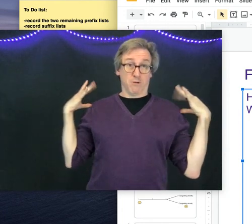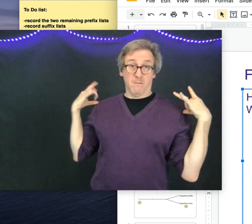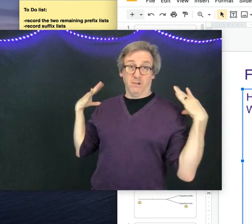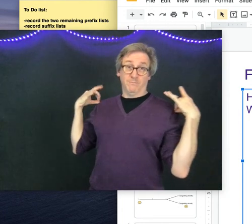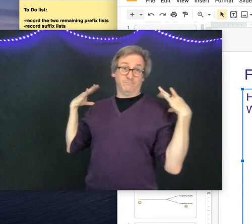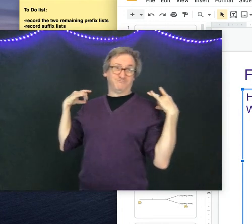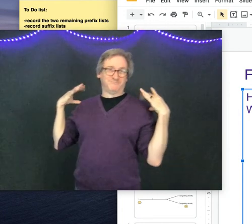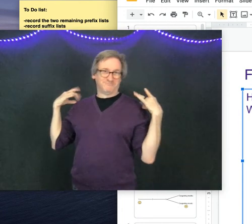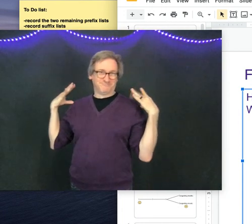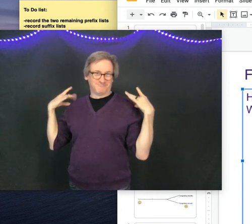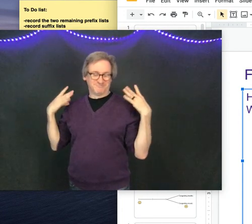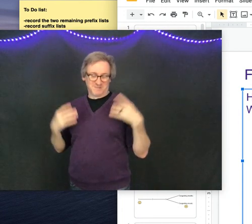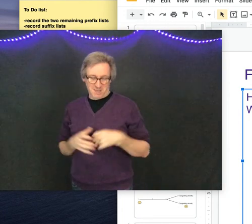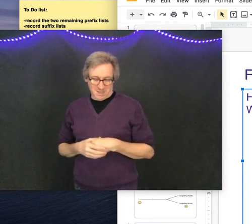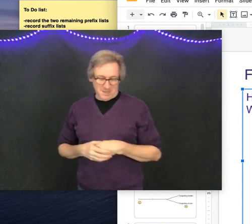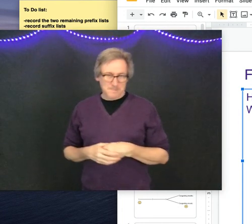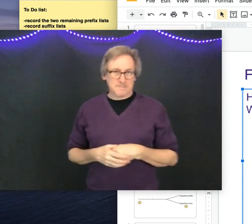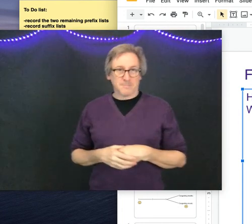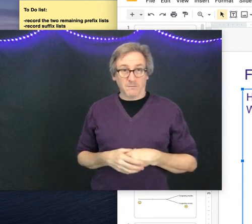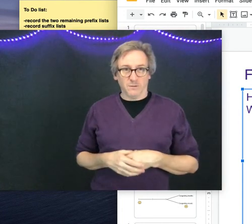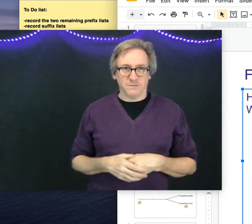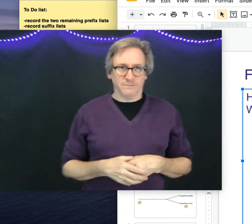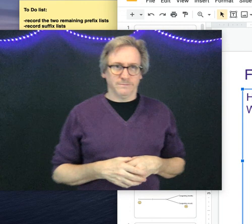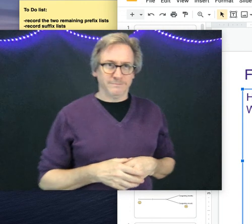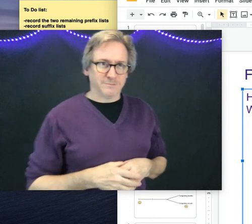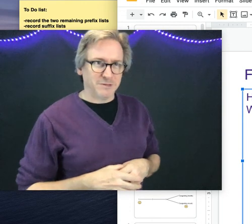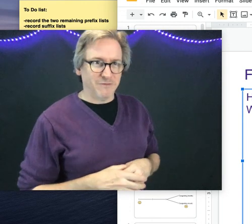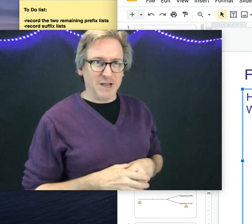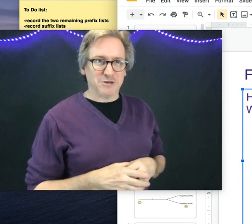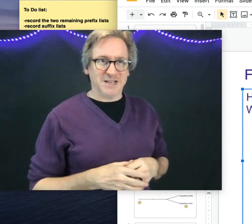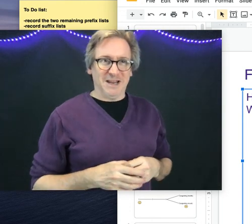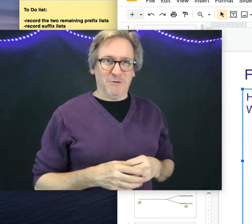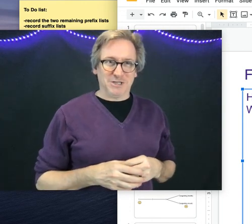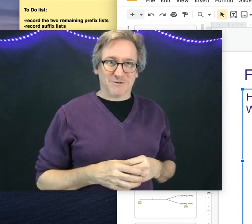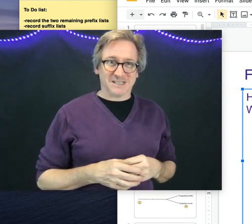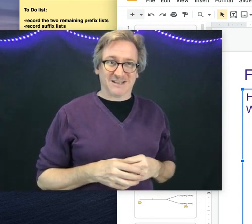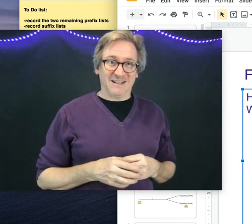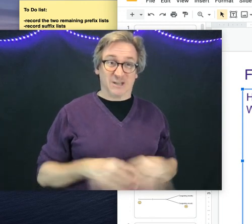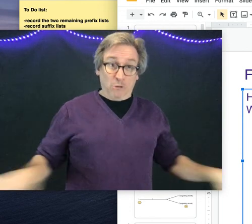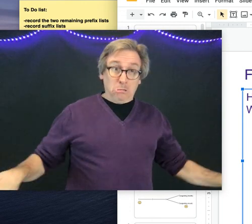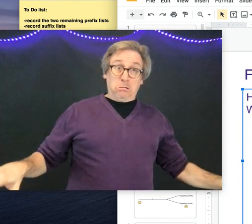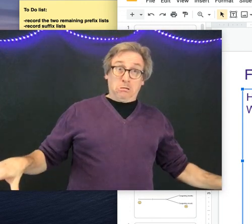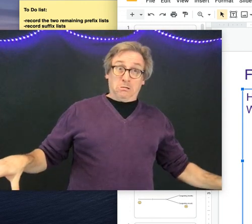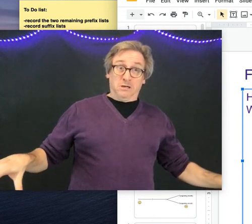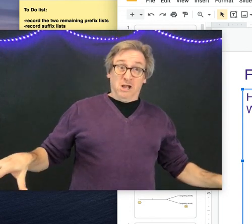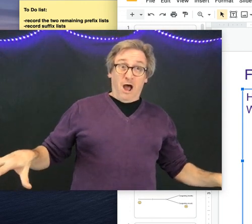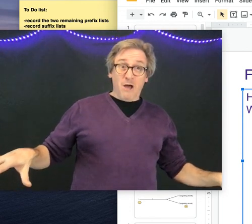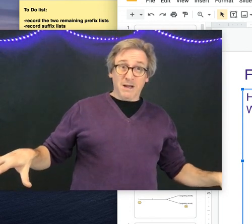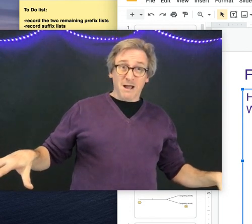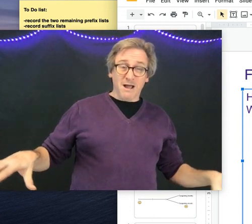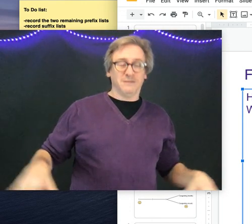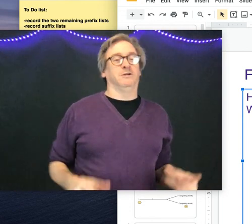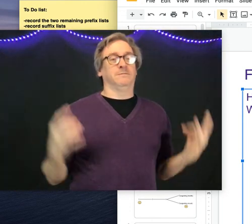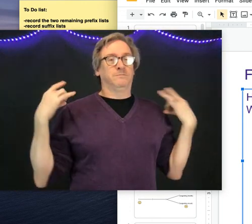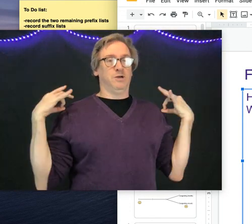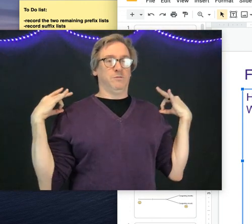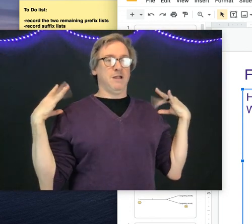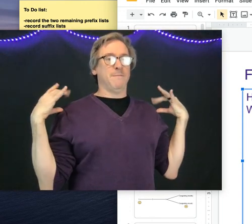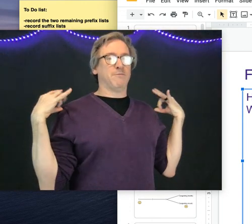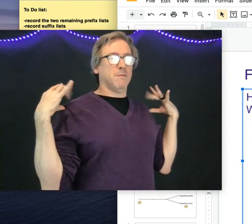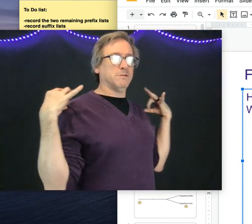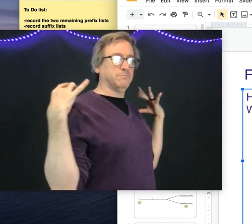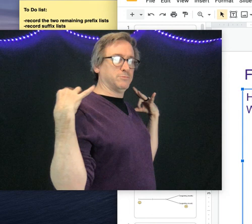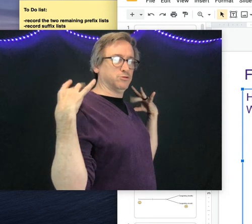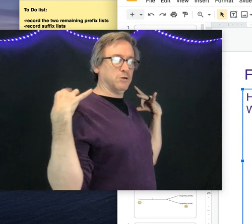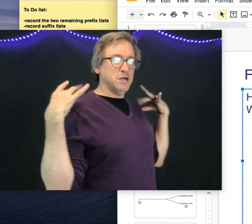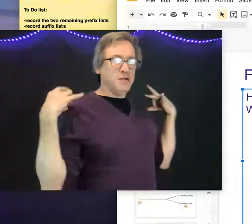my problem. It was very entertaining watching the rest of the class go, oh my God. All right, so not